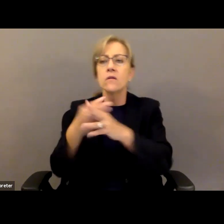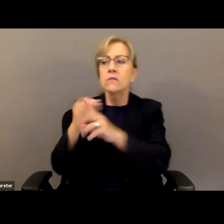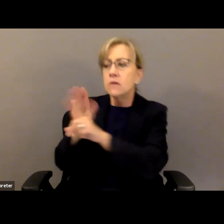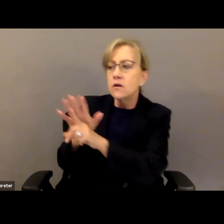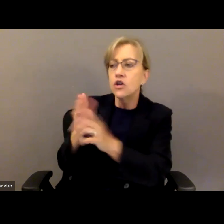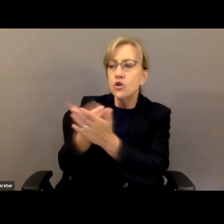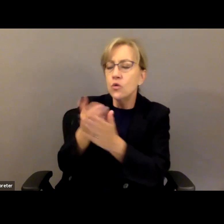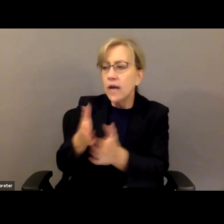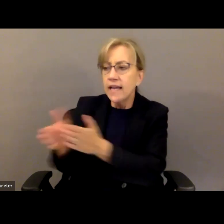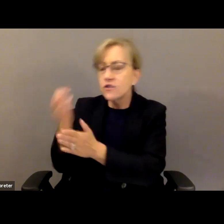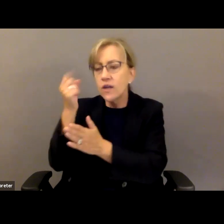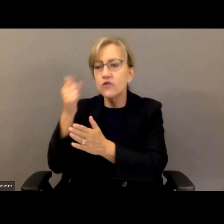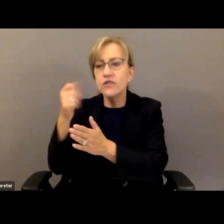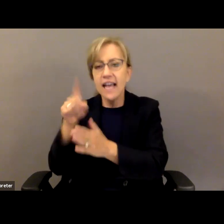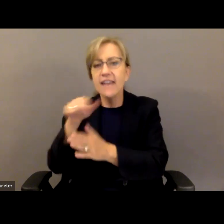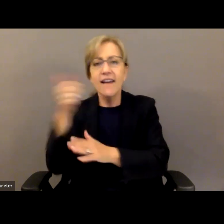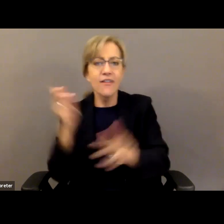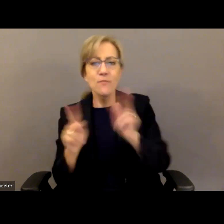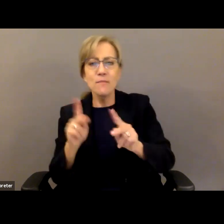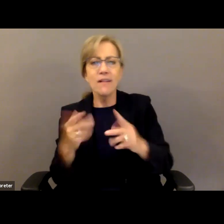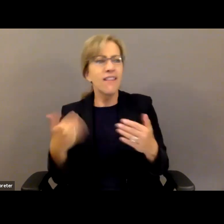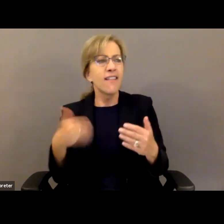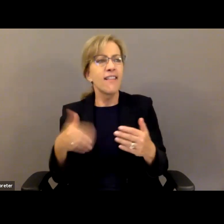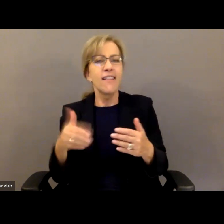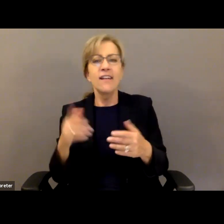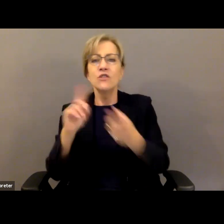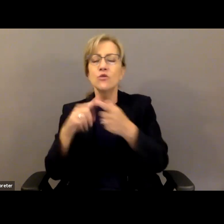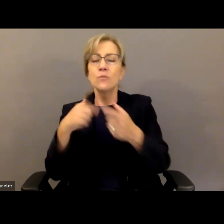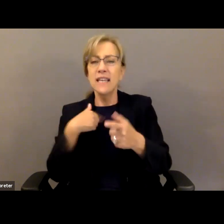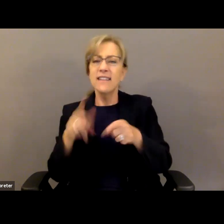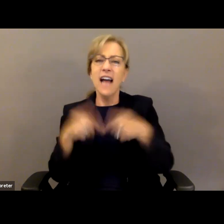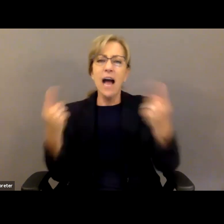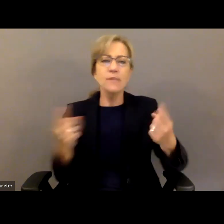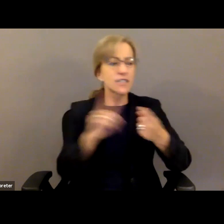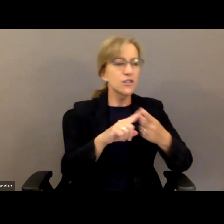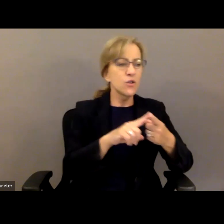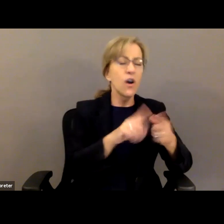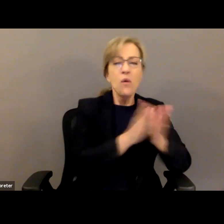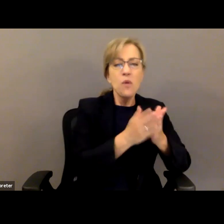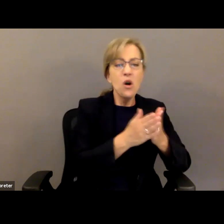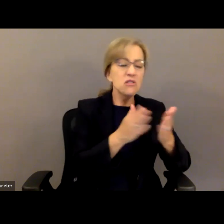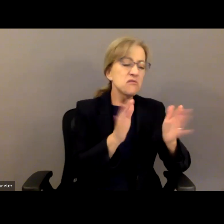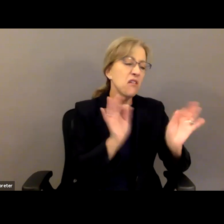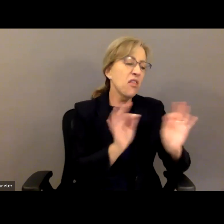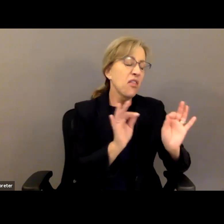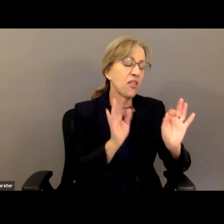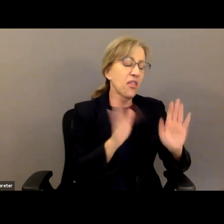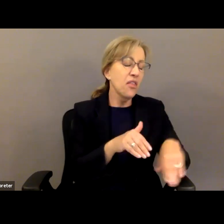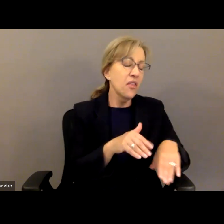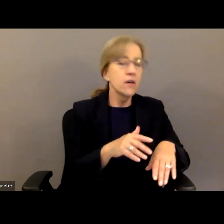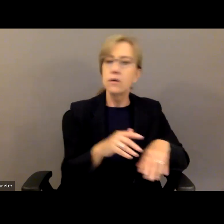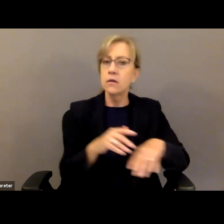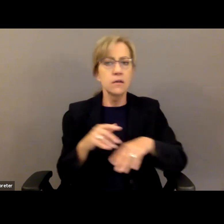fellow human beings. And to me, that's the complete opposite of something that is irrelevant. It's powerful, it's full of